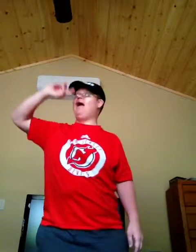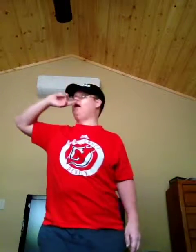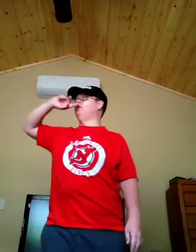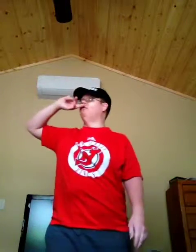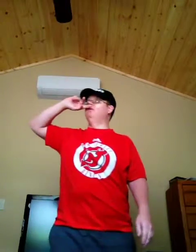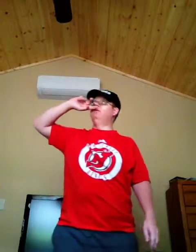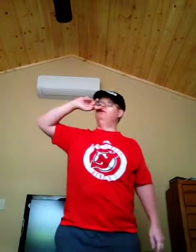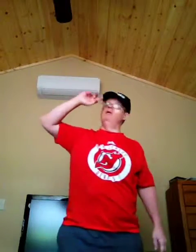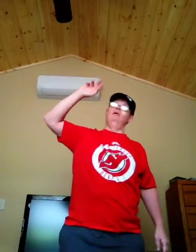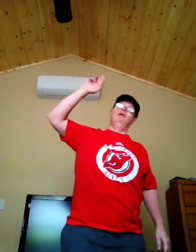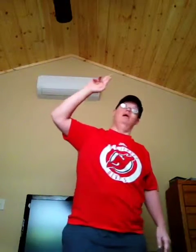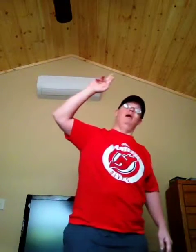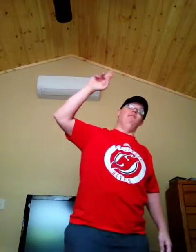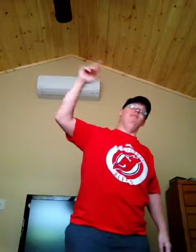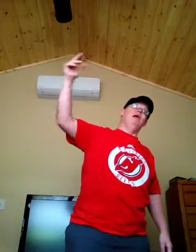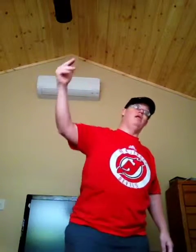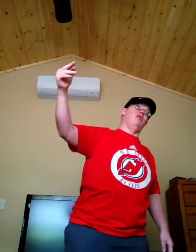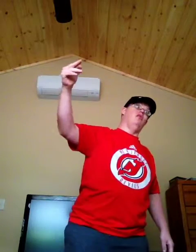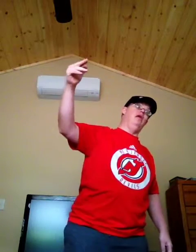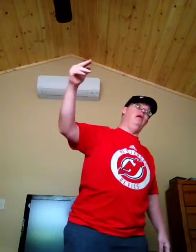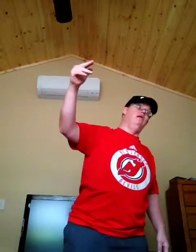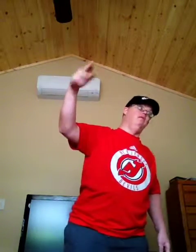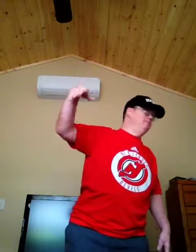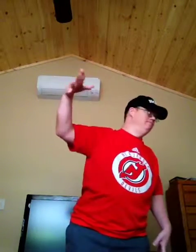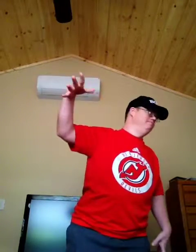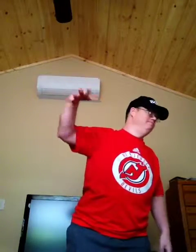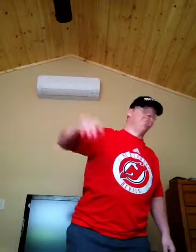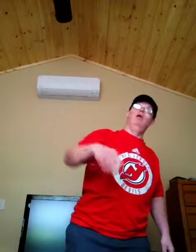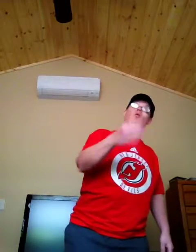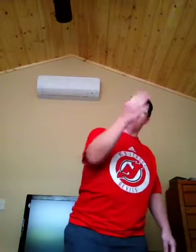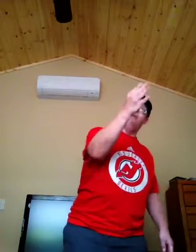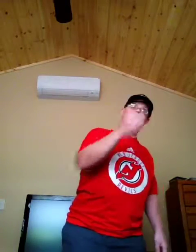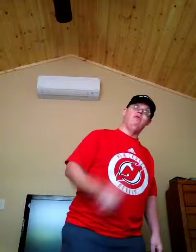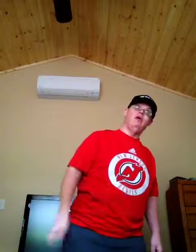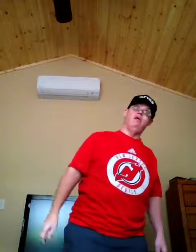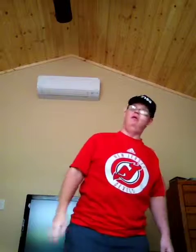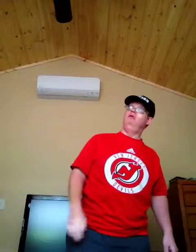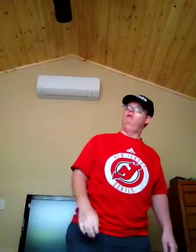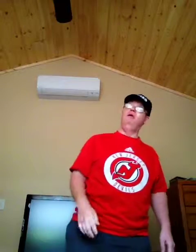and making a scene with the bartender.